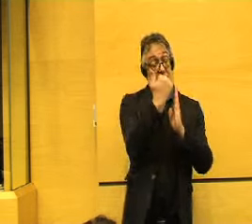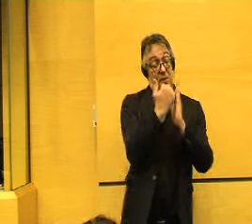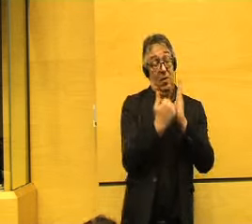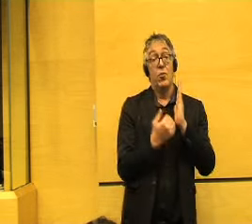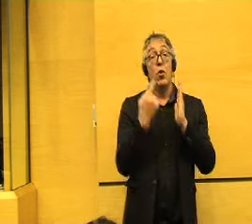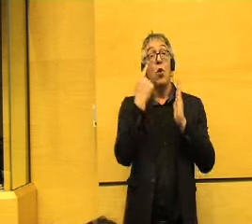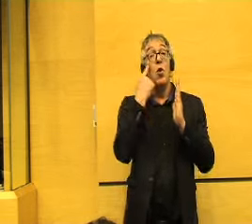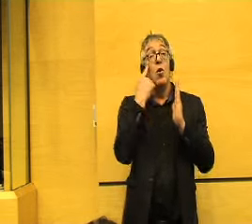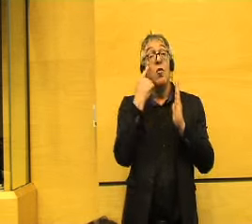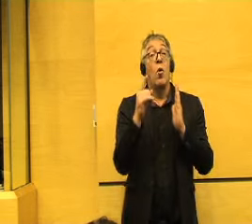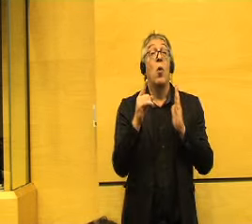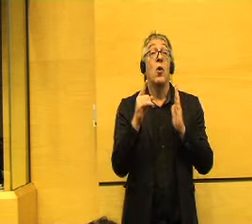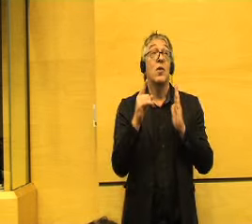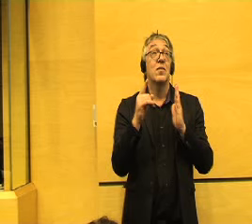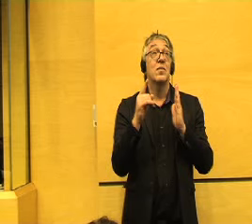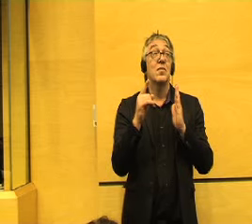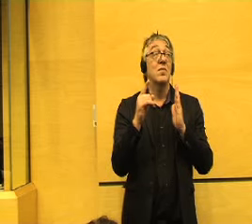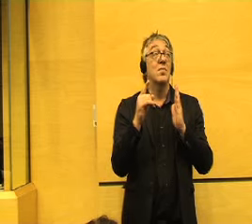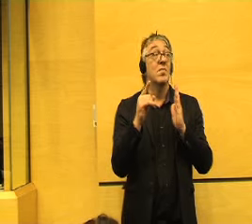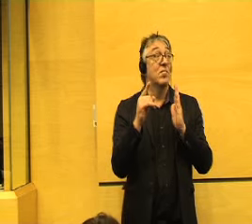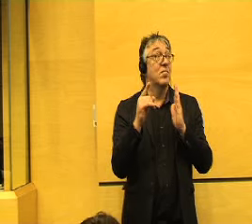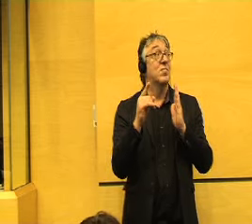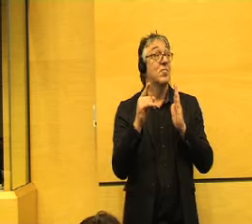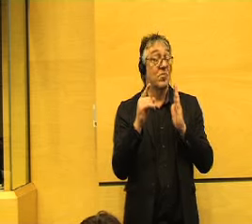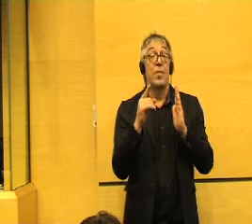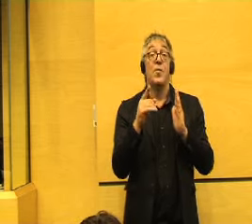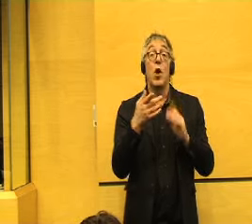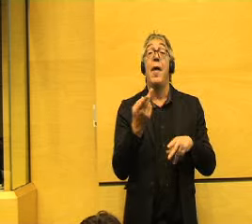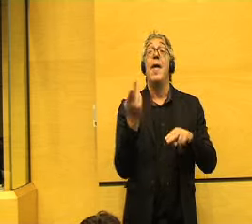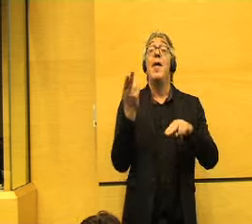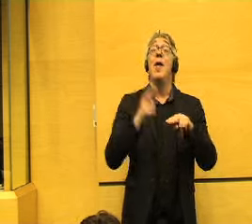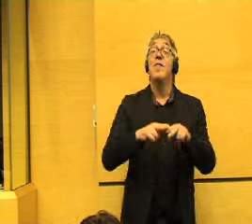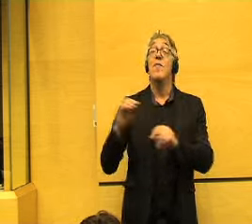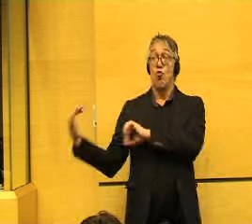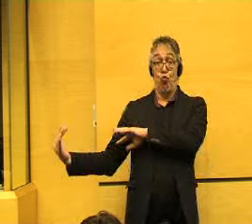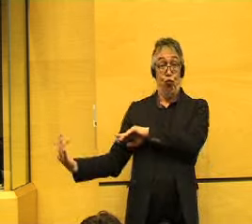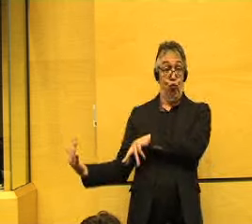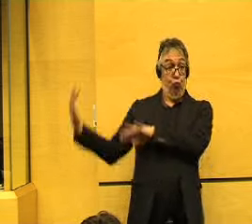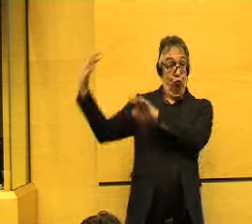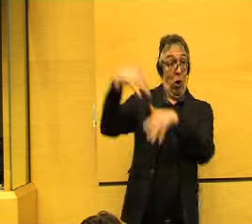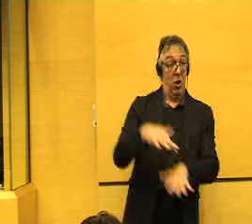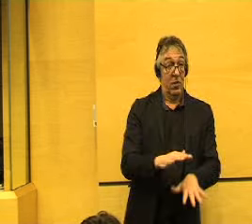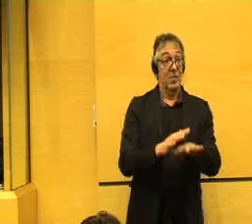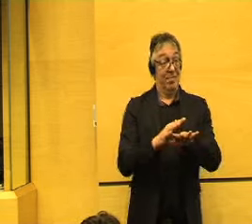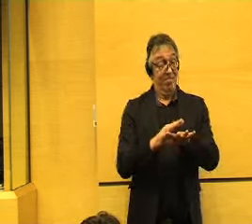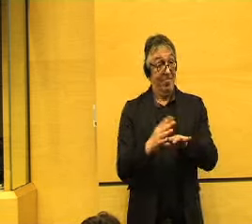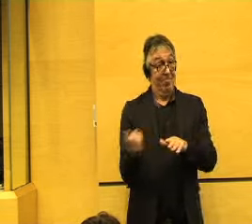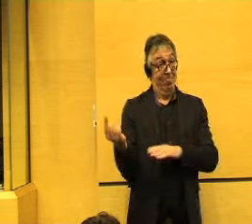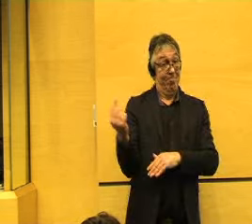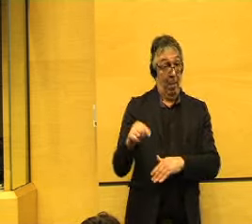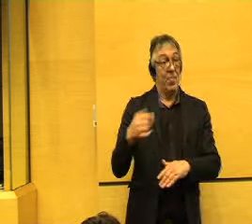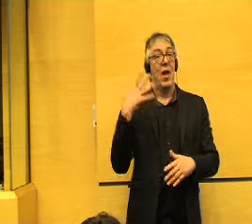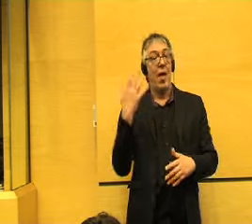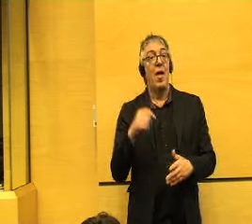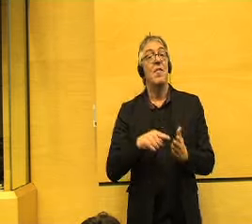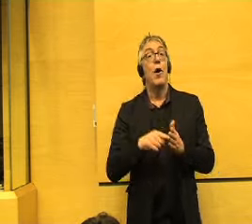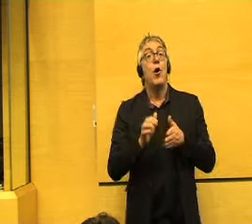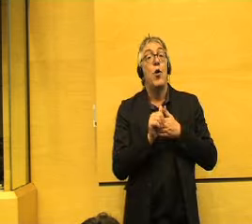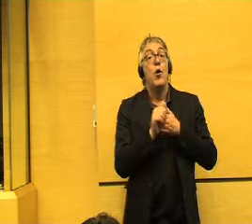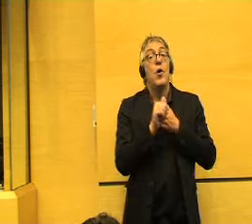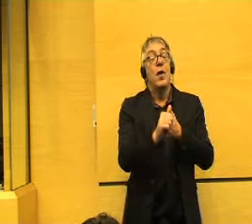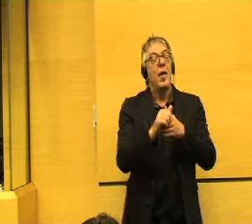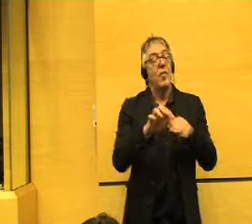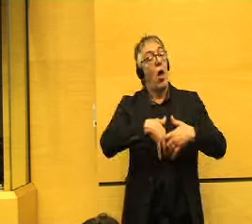flood situation was developed as a result of major floods in the past. The public would learn how